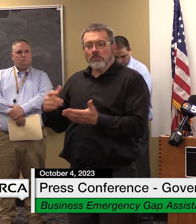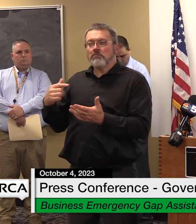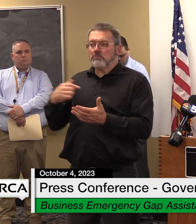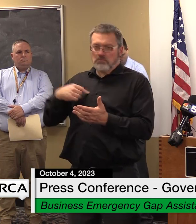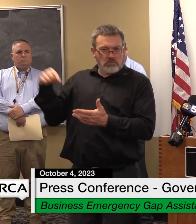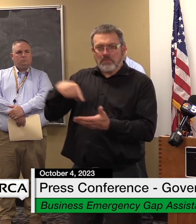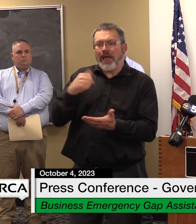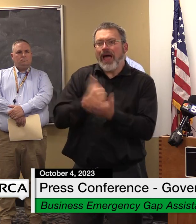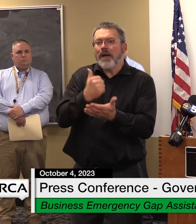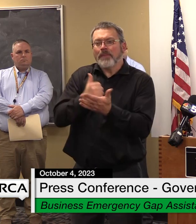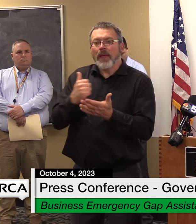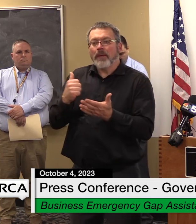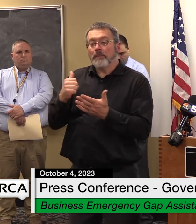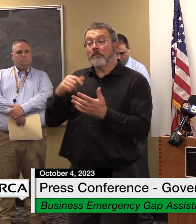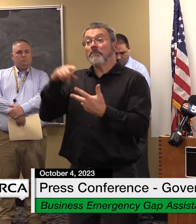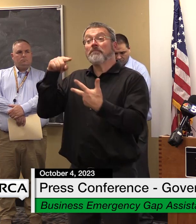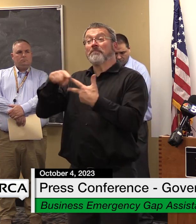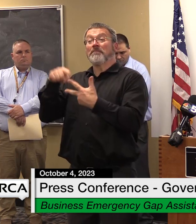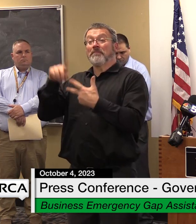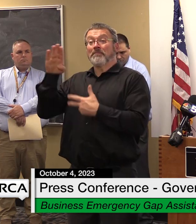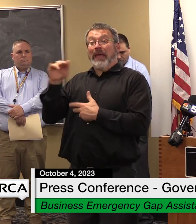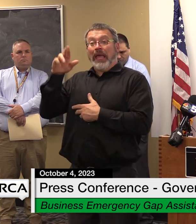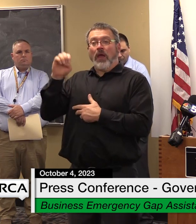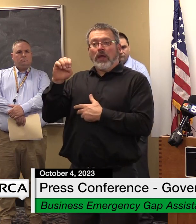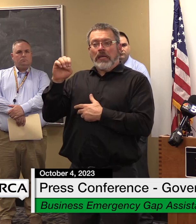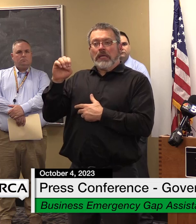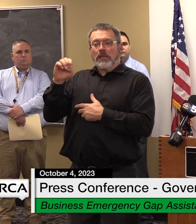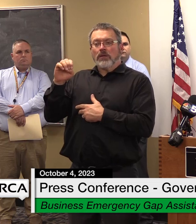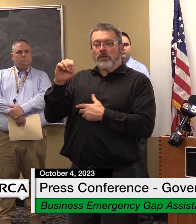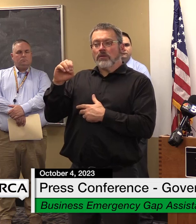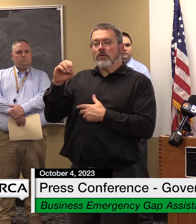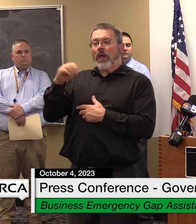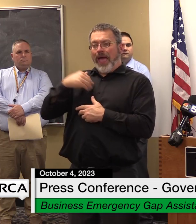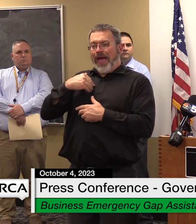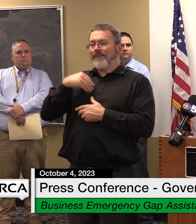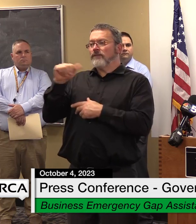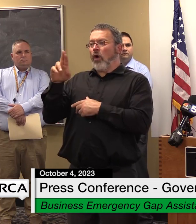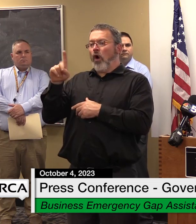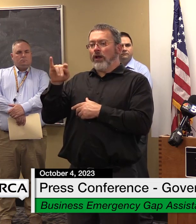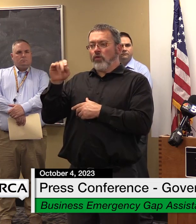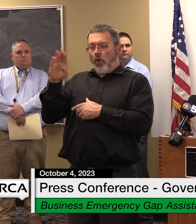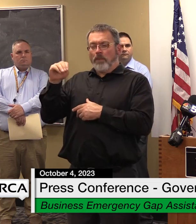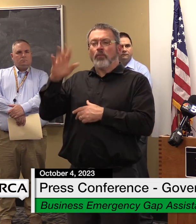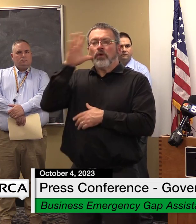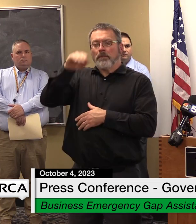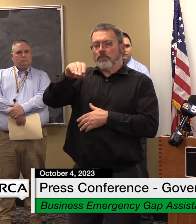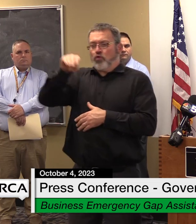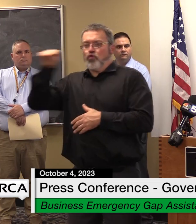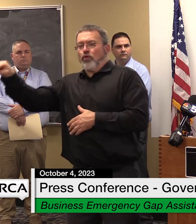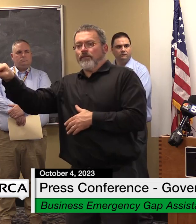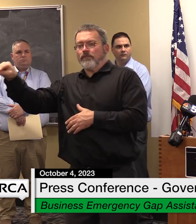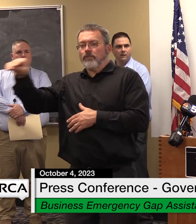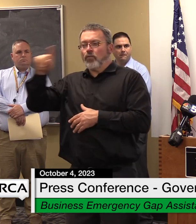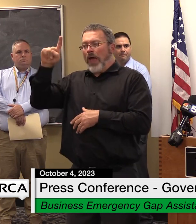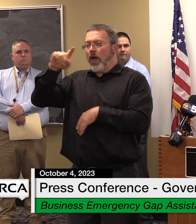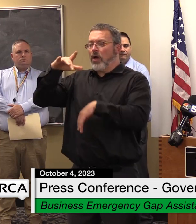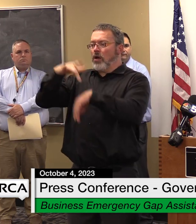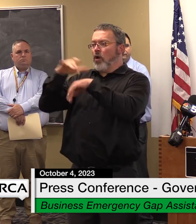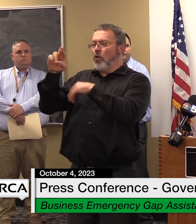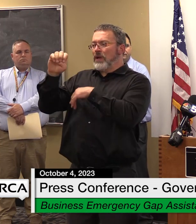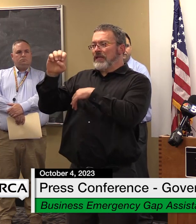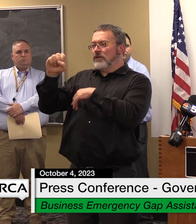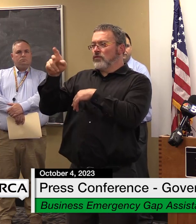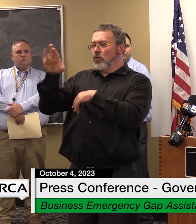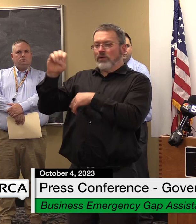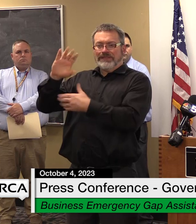Barrie, we're moving that. It's currently at the auditorium, and we're moving it to the Community Resource Center on, I think, the